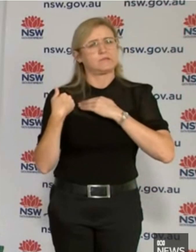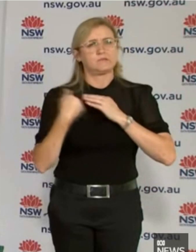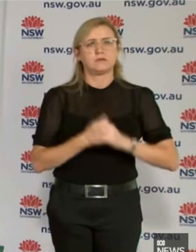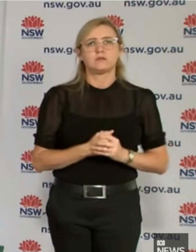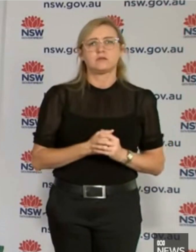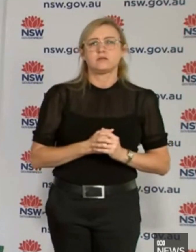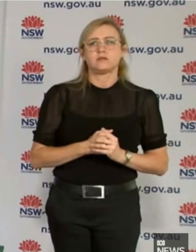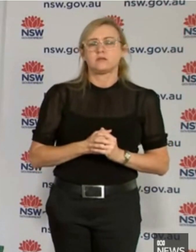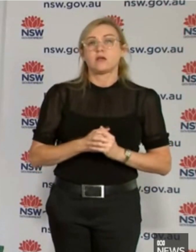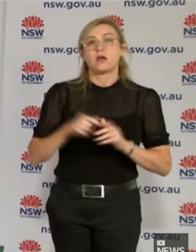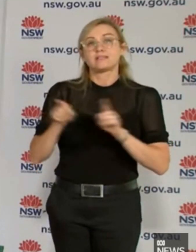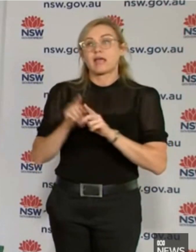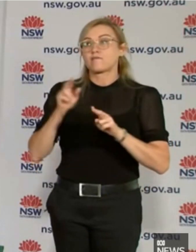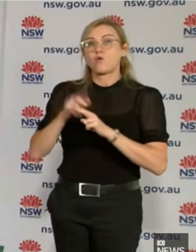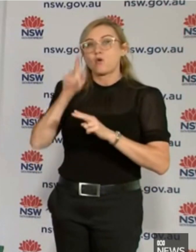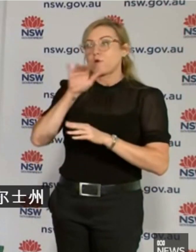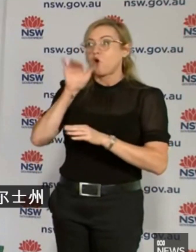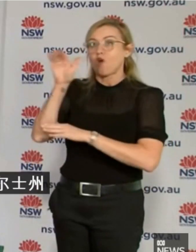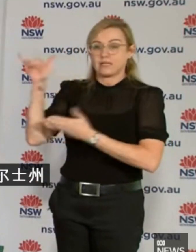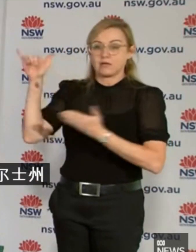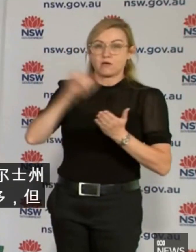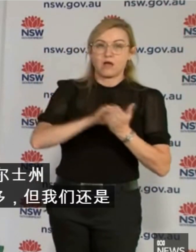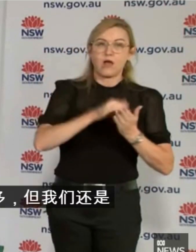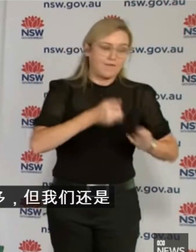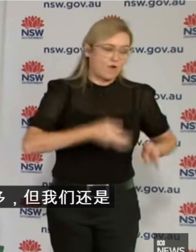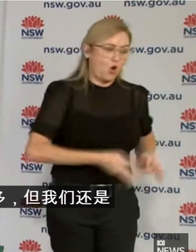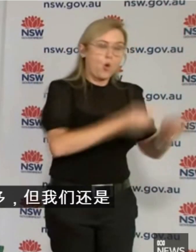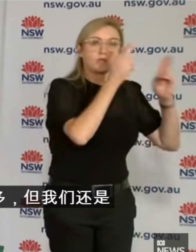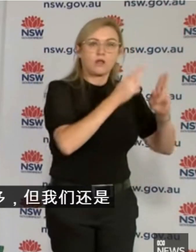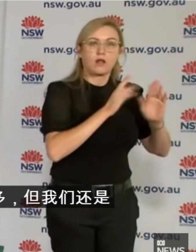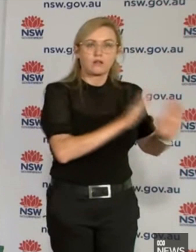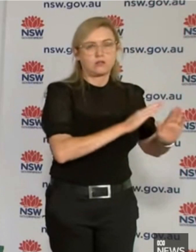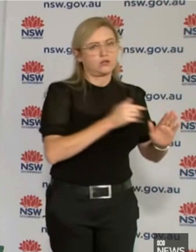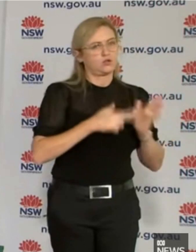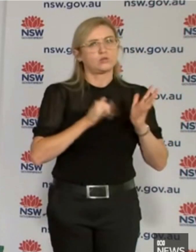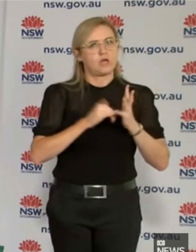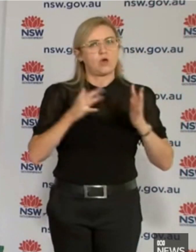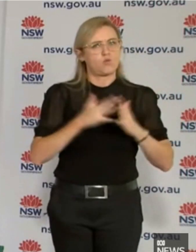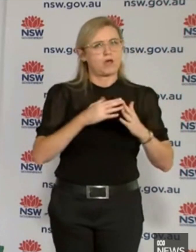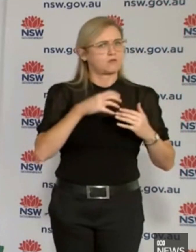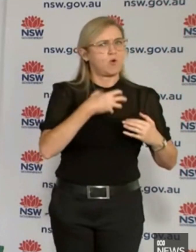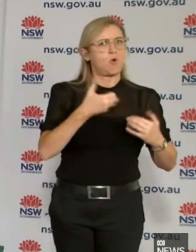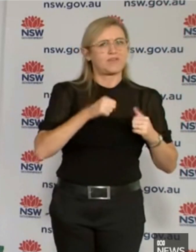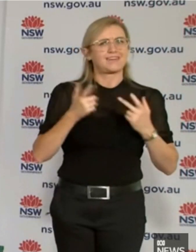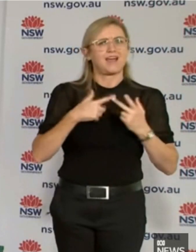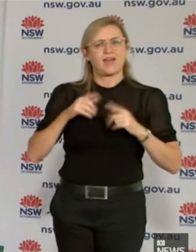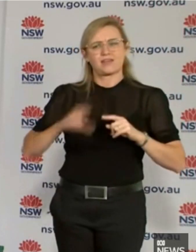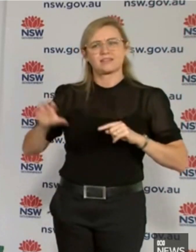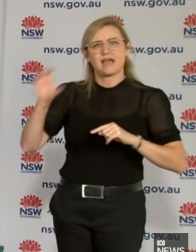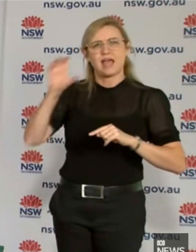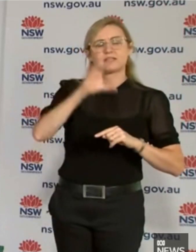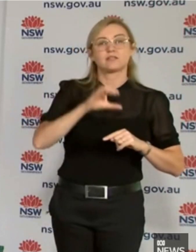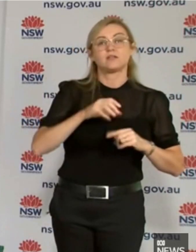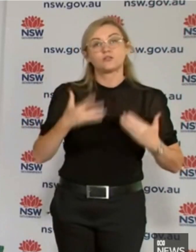moment less people than we would like to in New South Wales, even though we're taking more than everybody else. We'd like to go back to having more